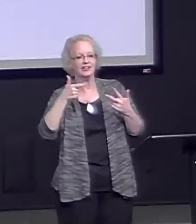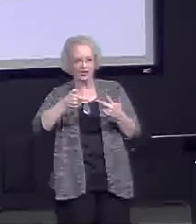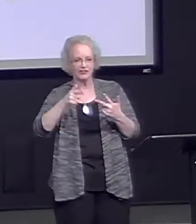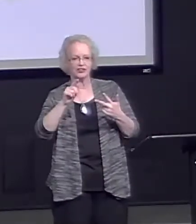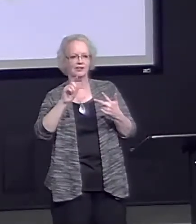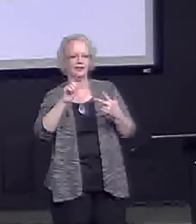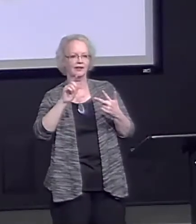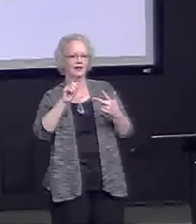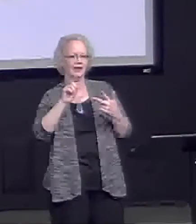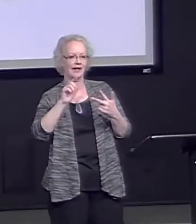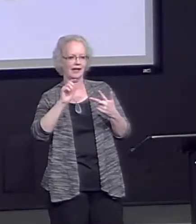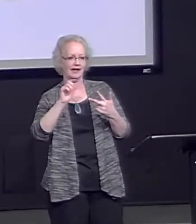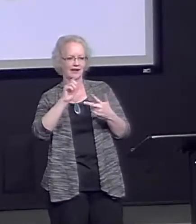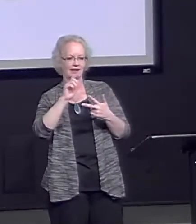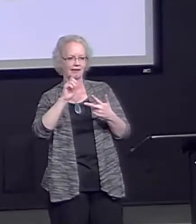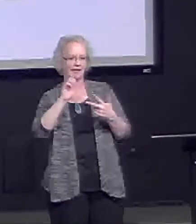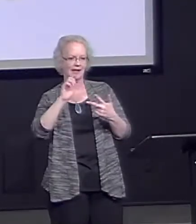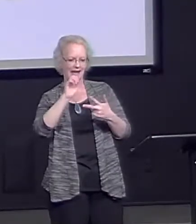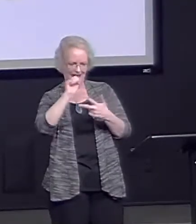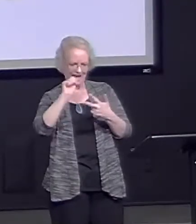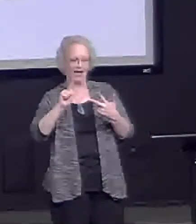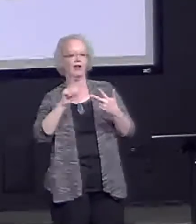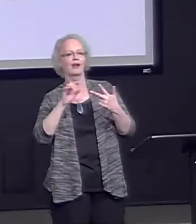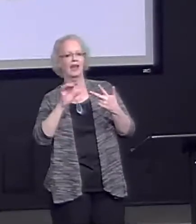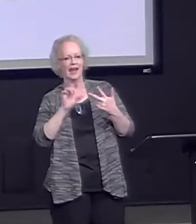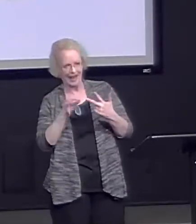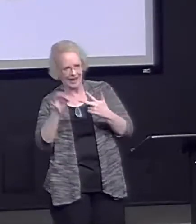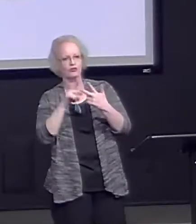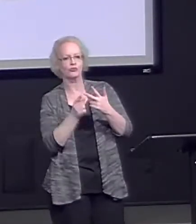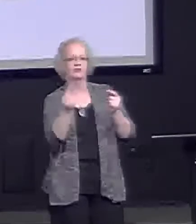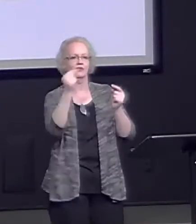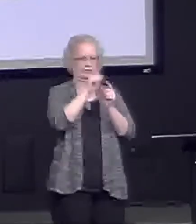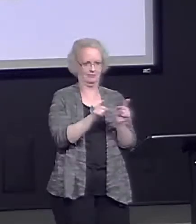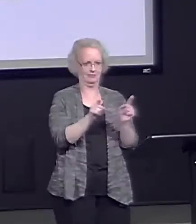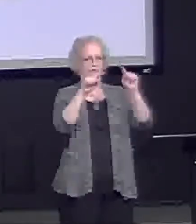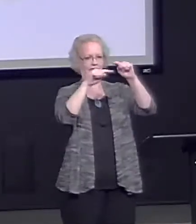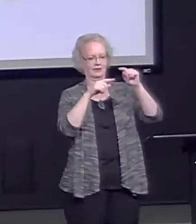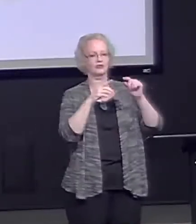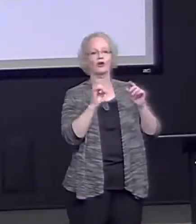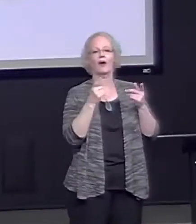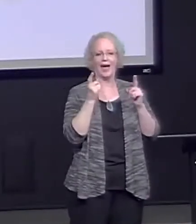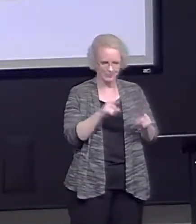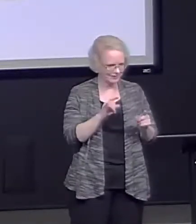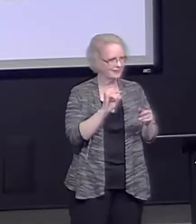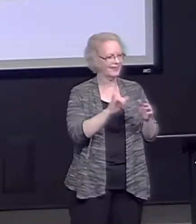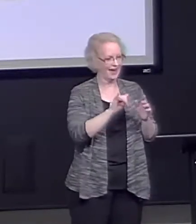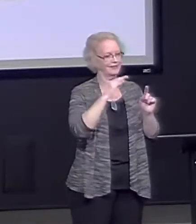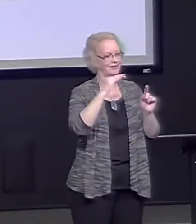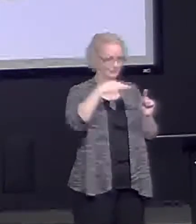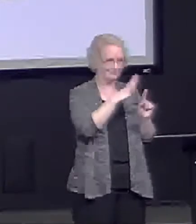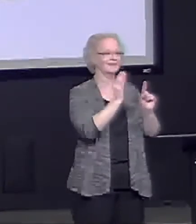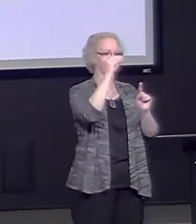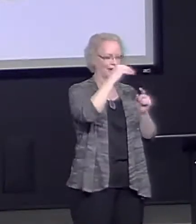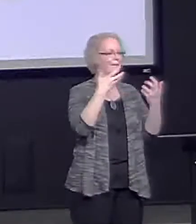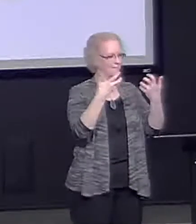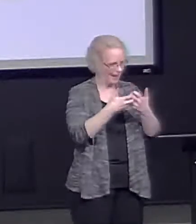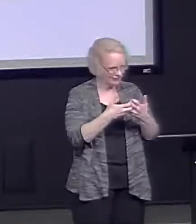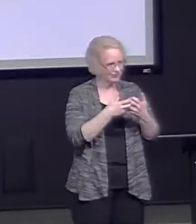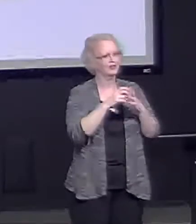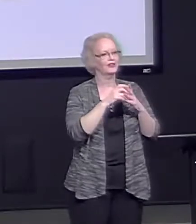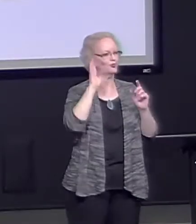in this region. And this happens to be dorsolateral prefrontal cortex, and this is ventrolateral prefrontal cortex. And the same two regions had